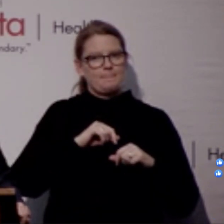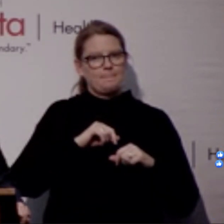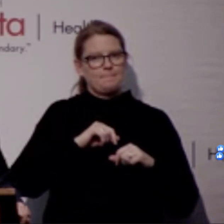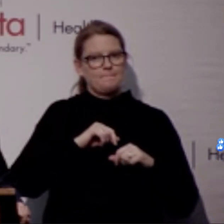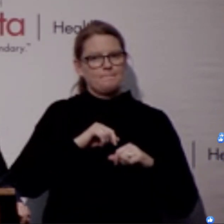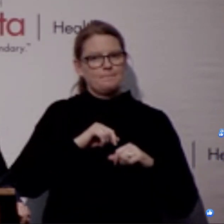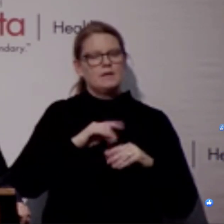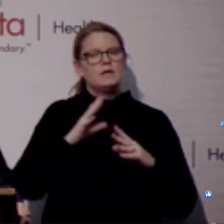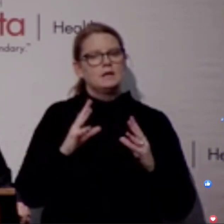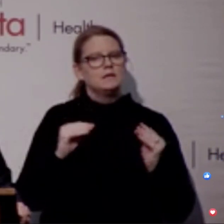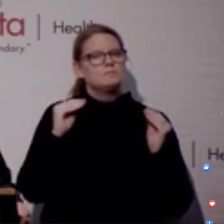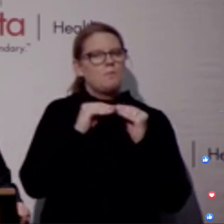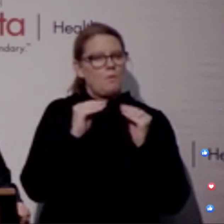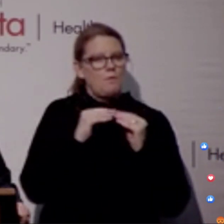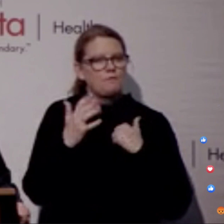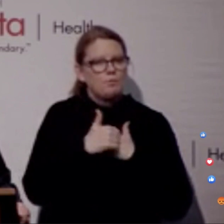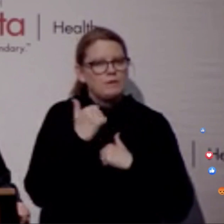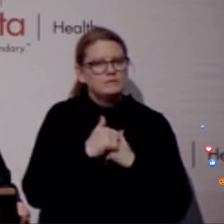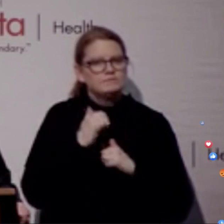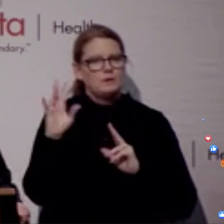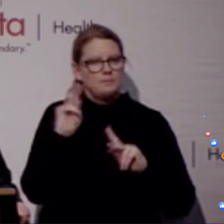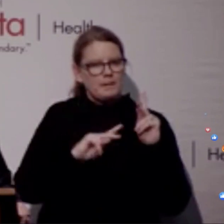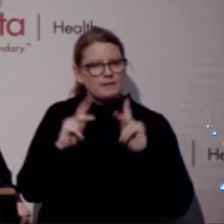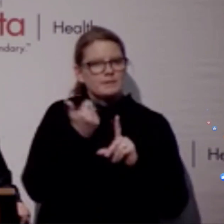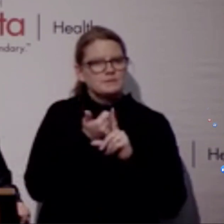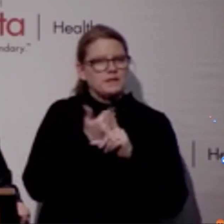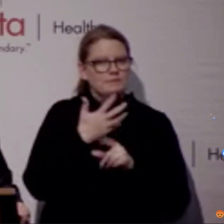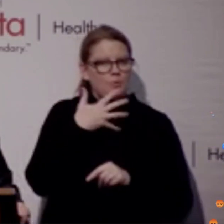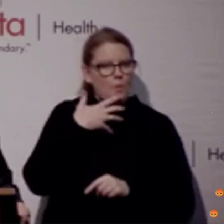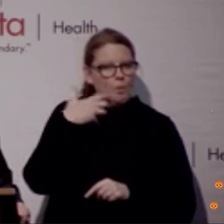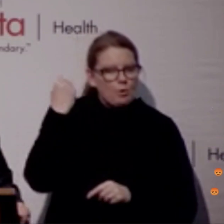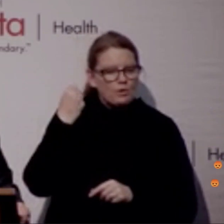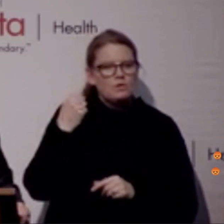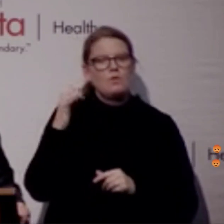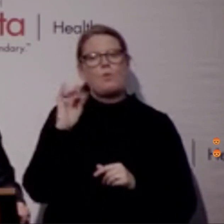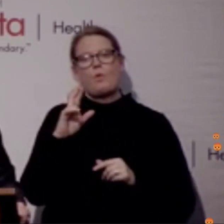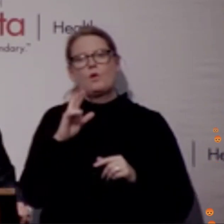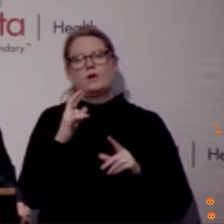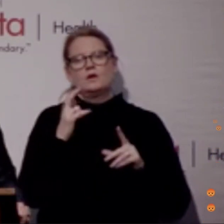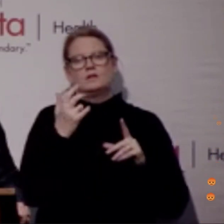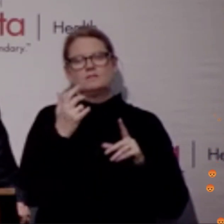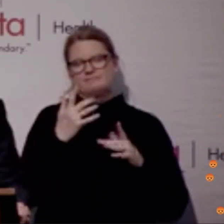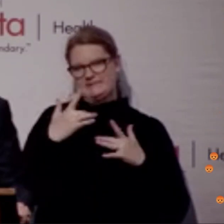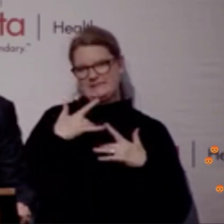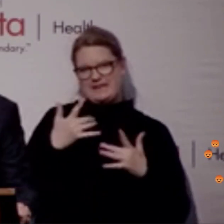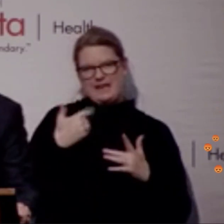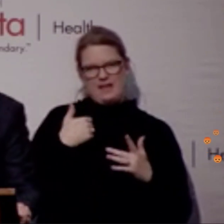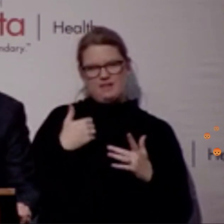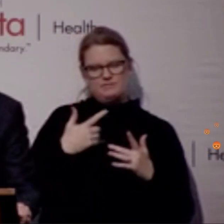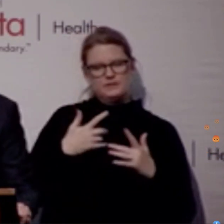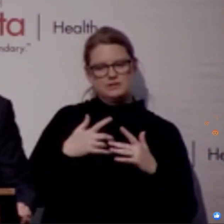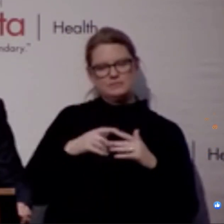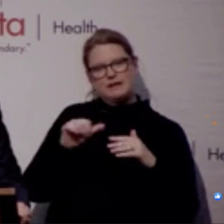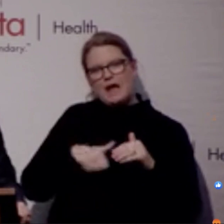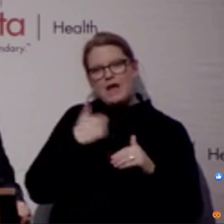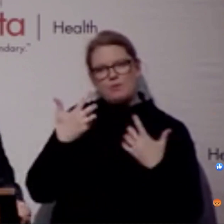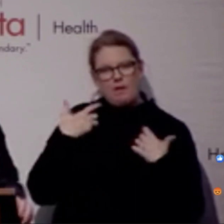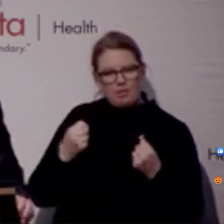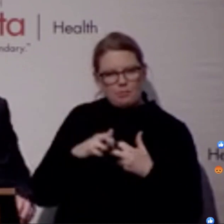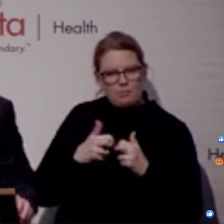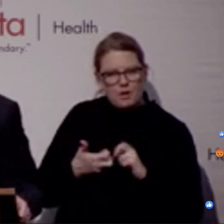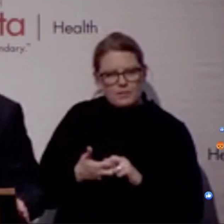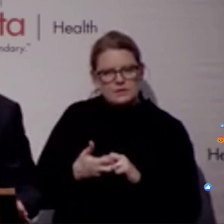creates more of a risk for people that are elderly or have chronic underlying health decisions. So then that leads us to the